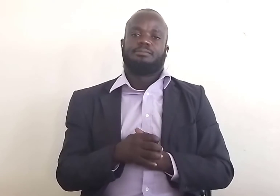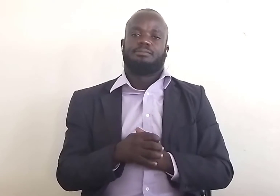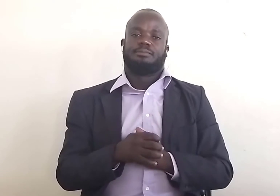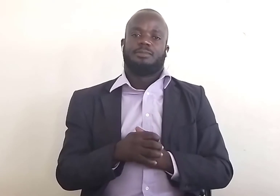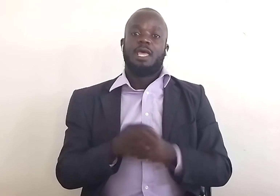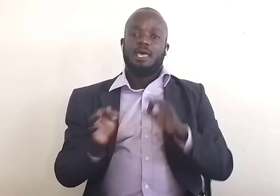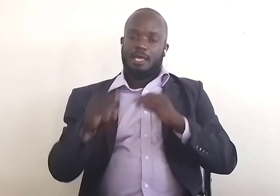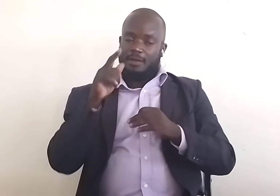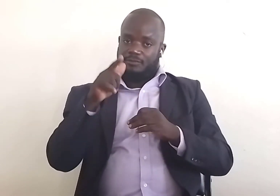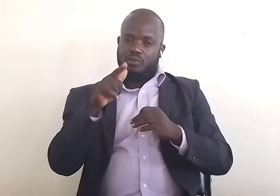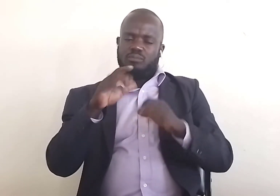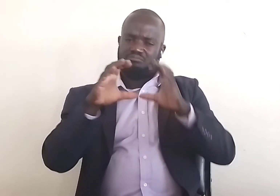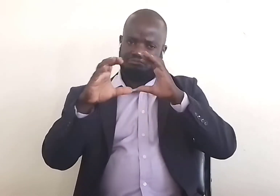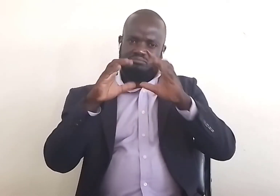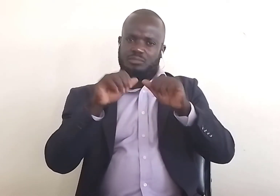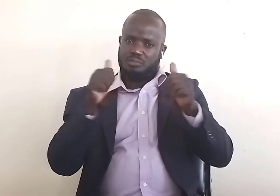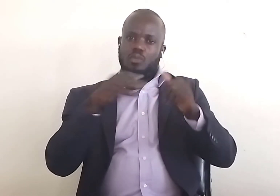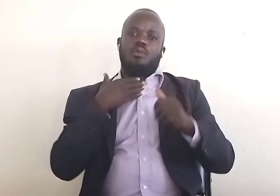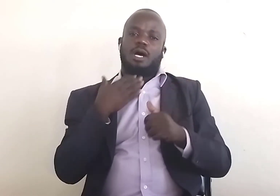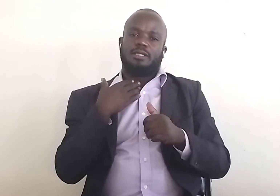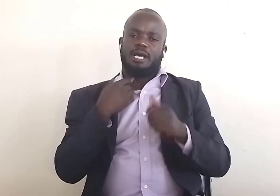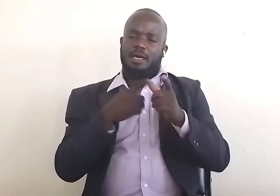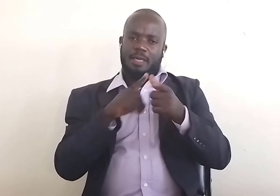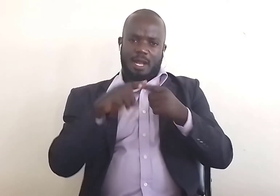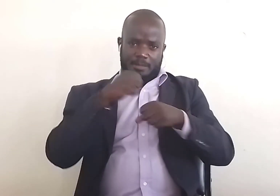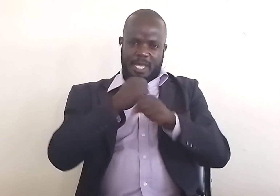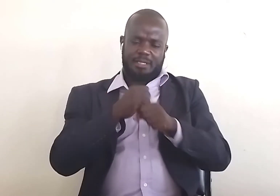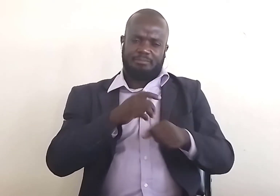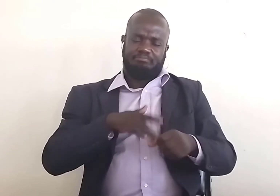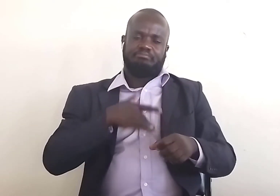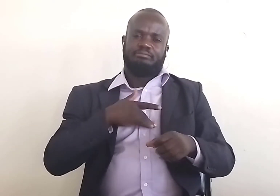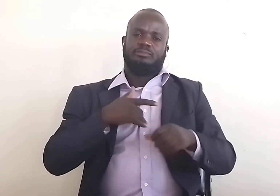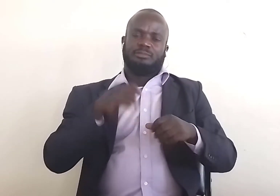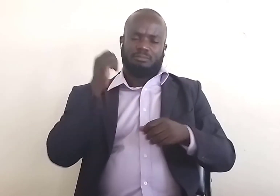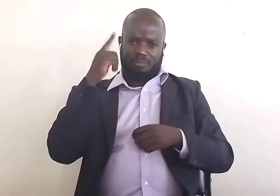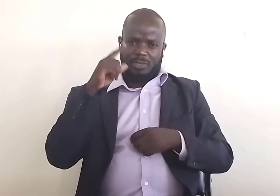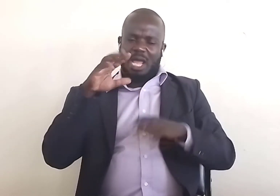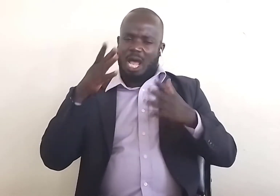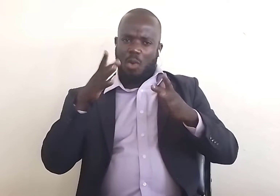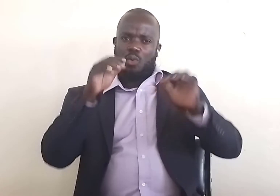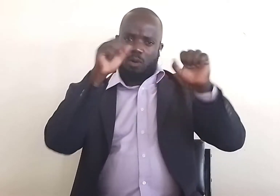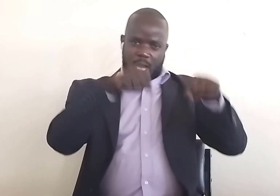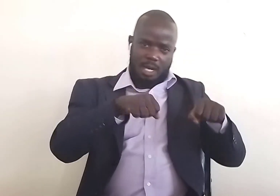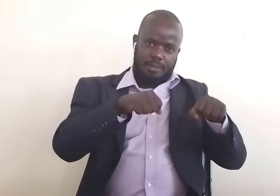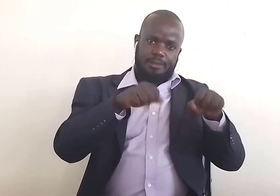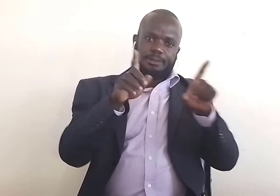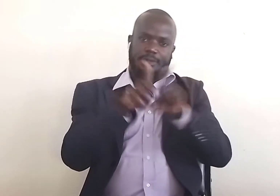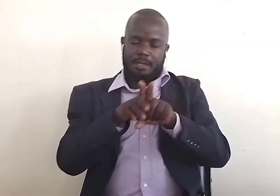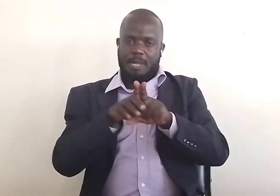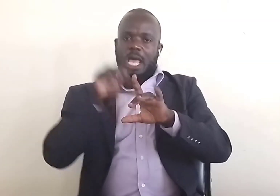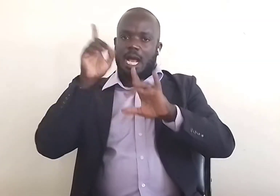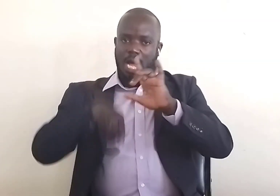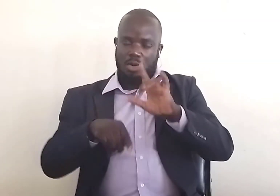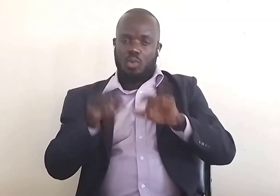wish to communicate well, then it makes sense to understand how you can and cannot use your body to say what you